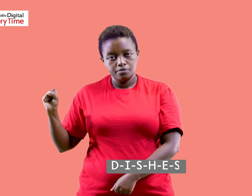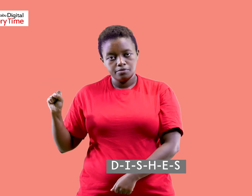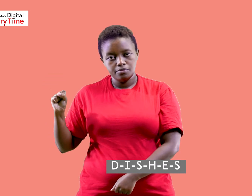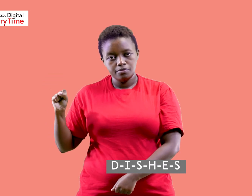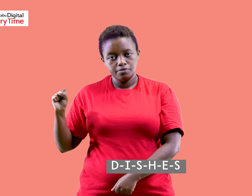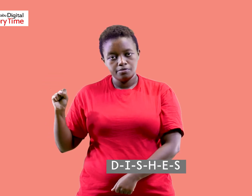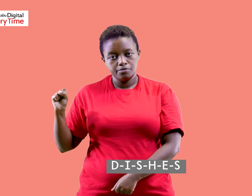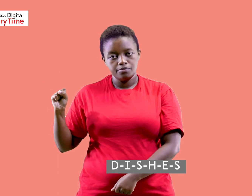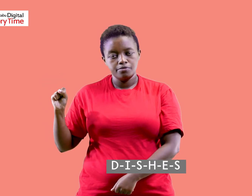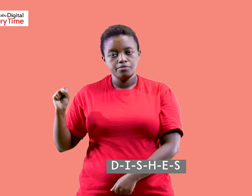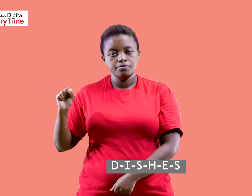S.